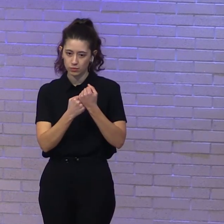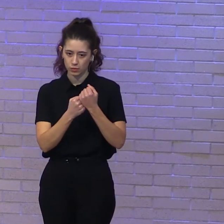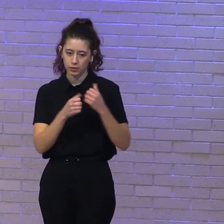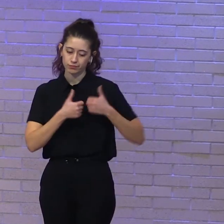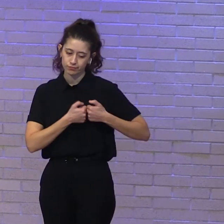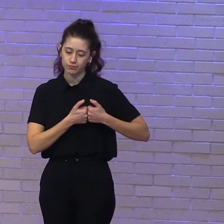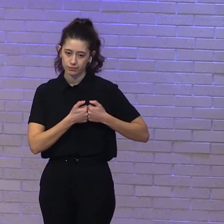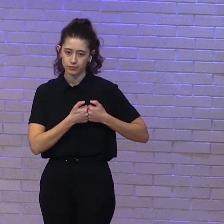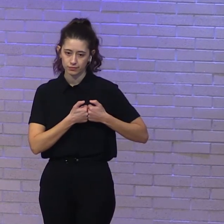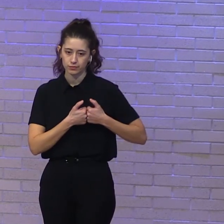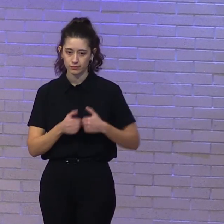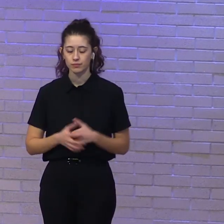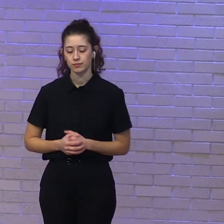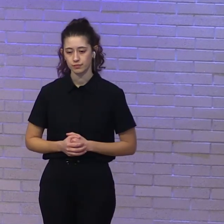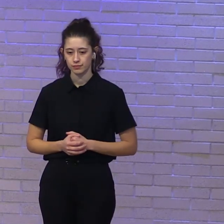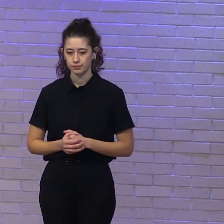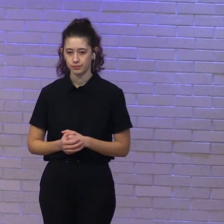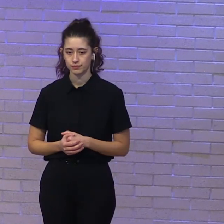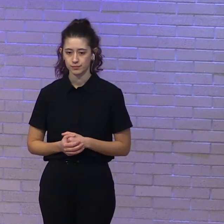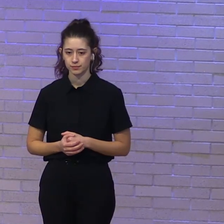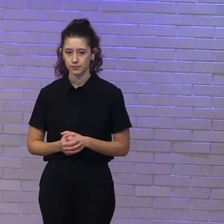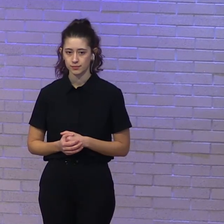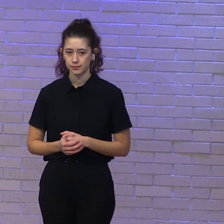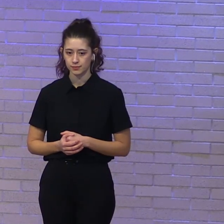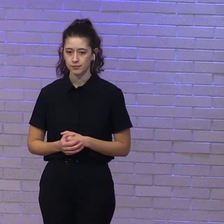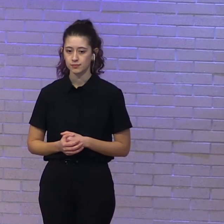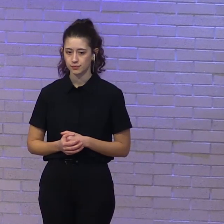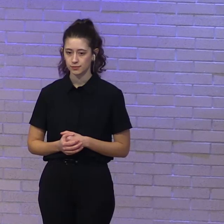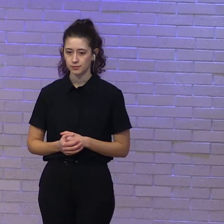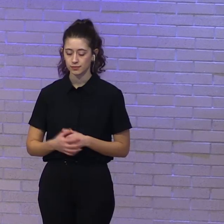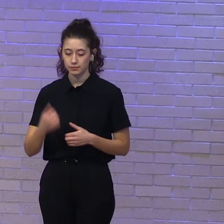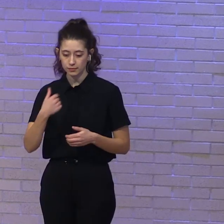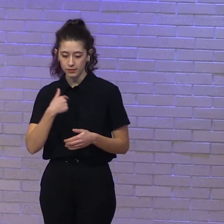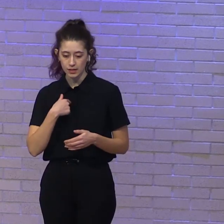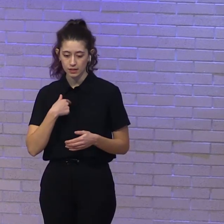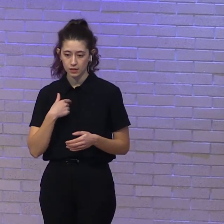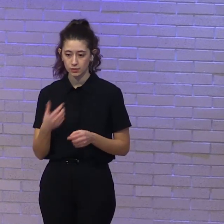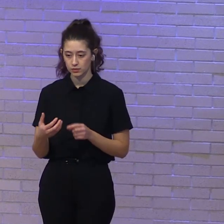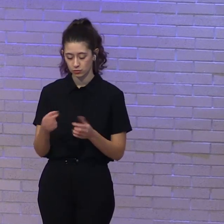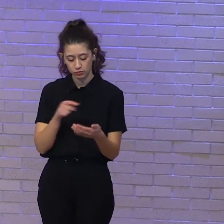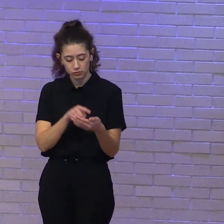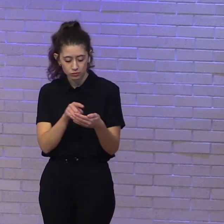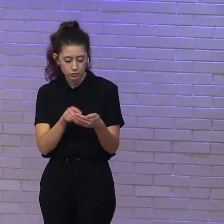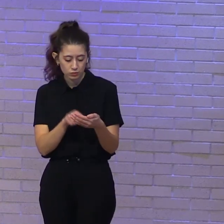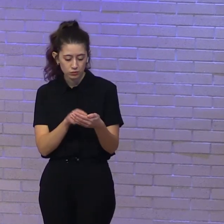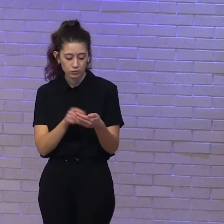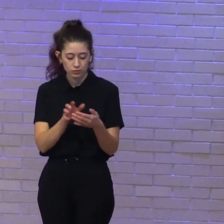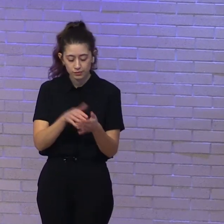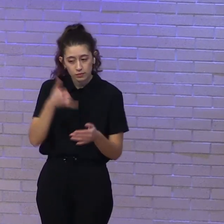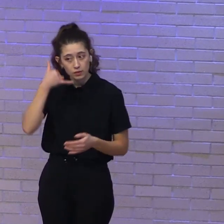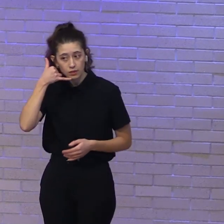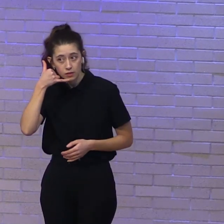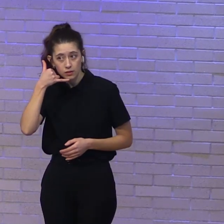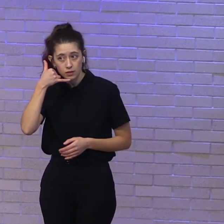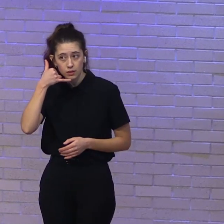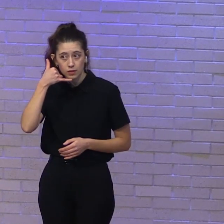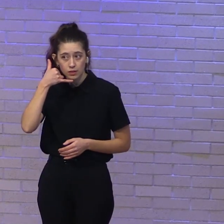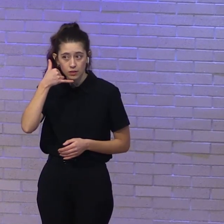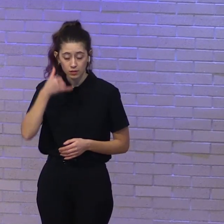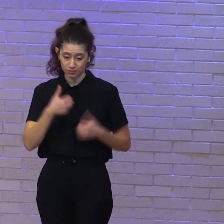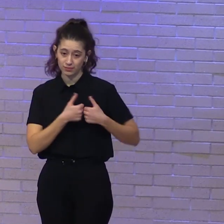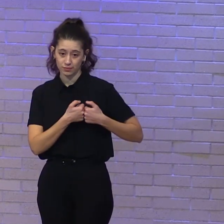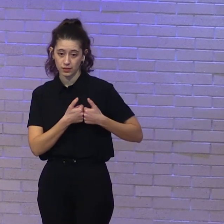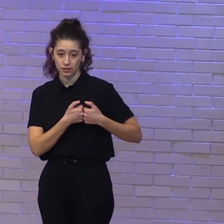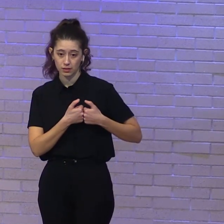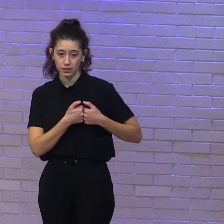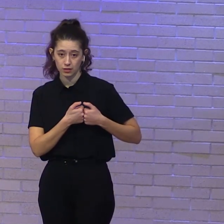So I spent a lot of time on my phone, texting and calling and trying to stay connected with her, instead of